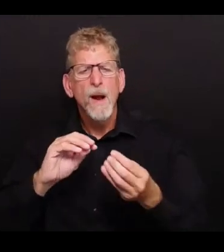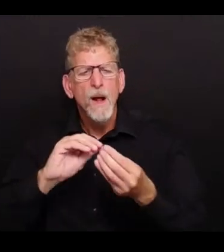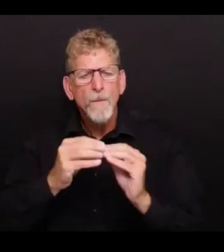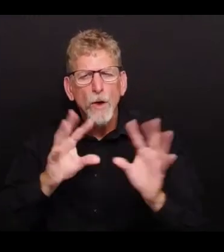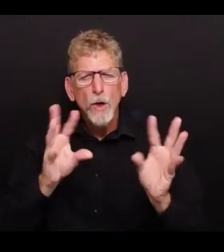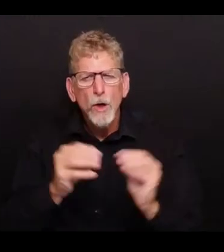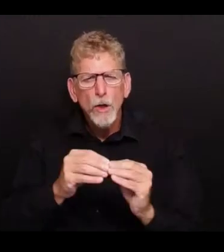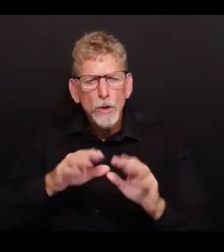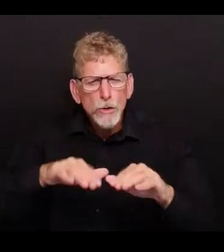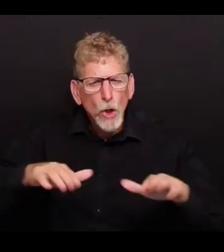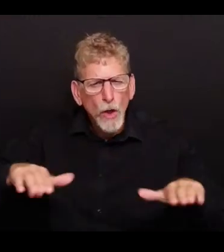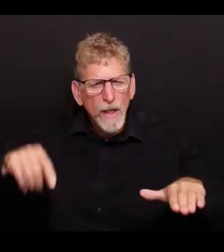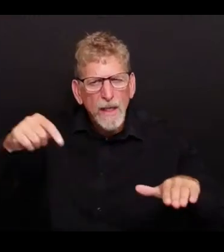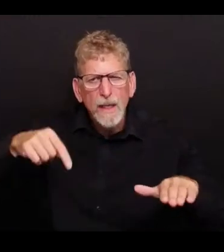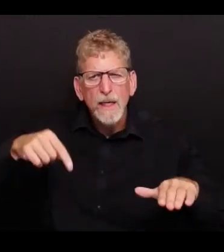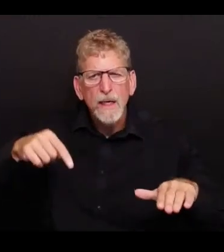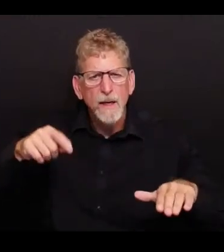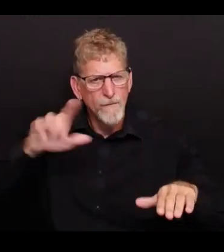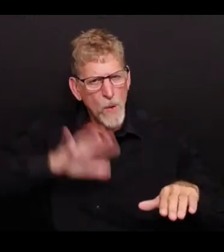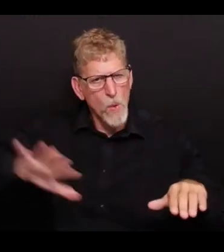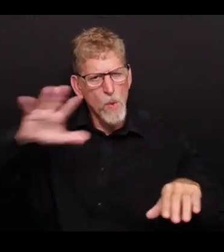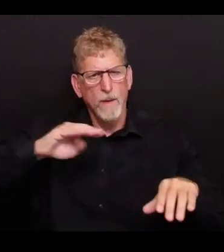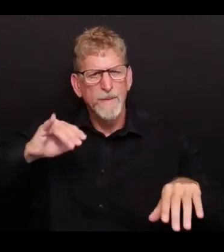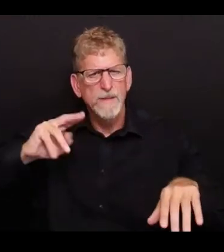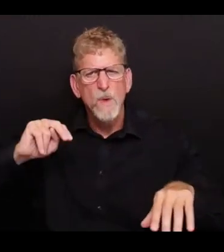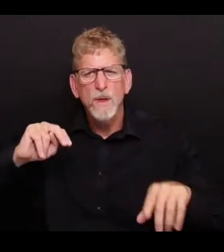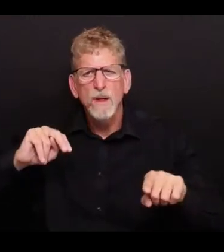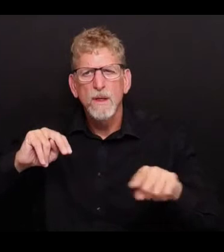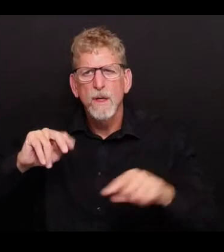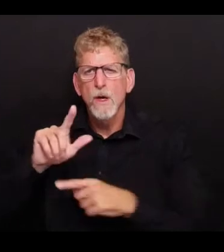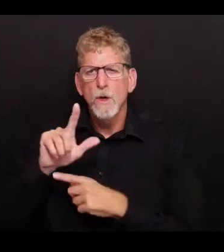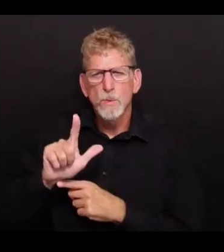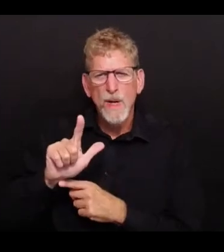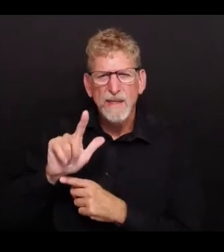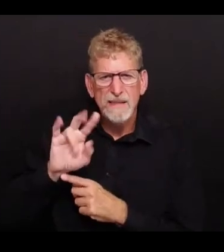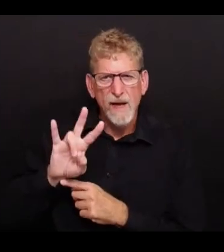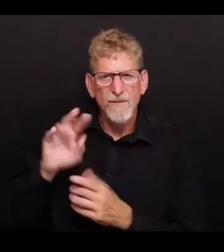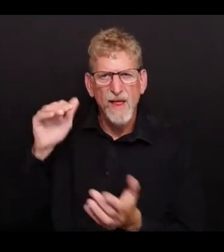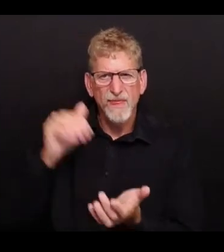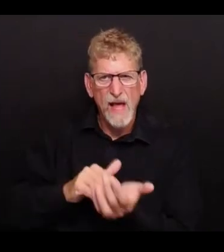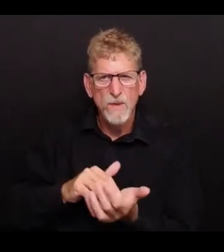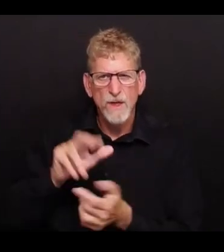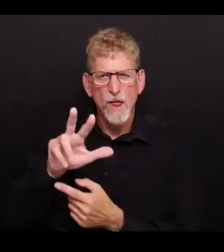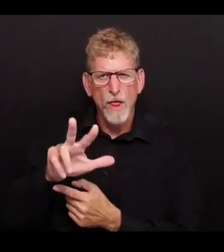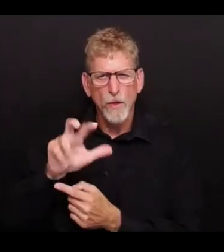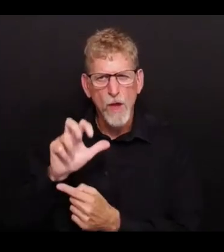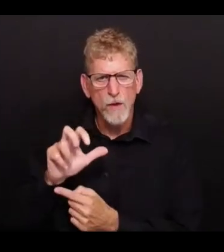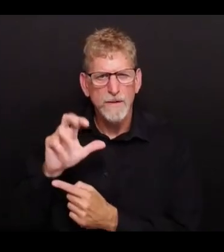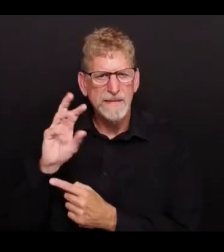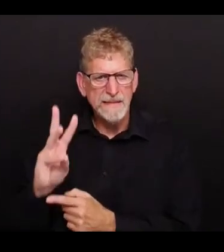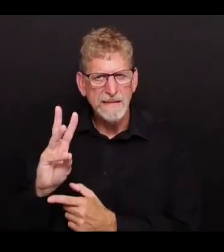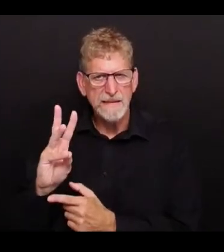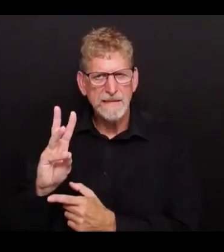Minnesota. Was that 27,306? Was that a cumulative total since the start of the pandemic in